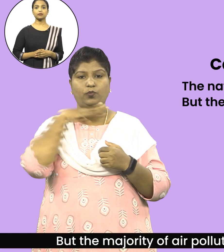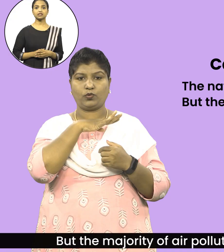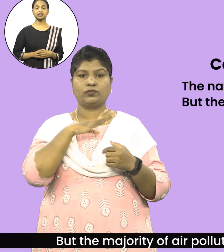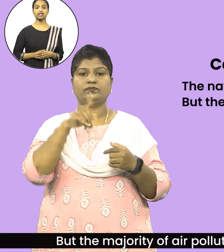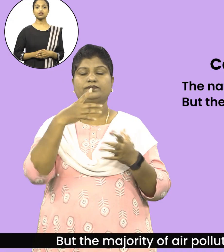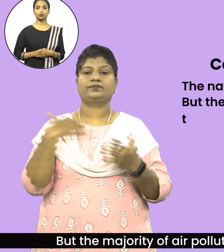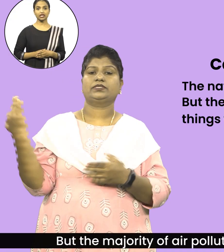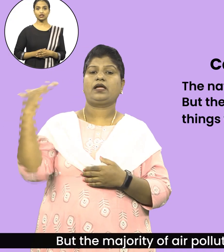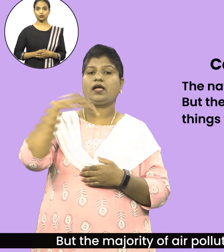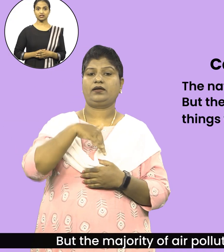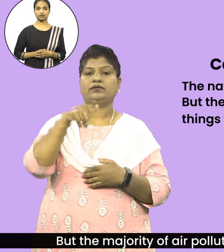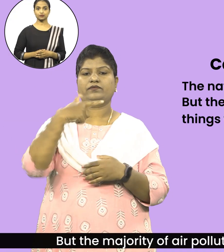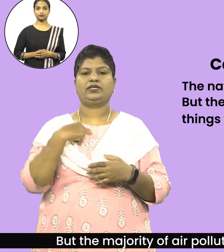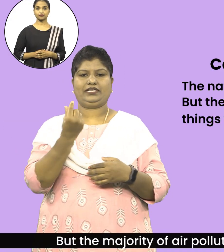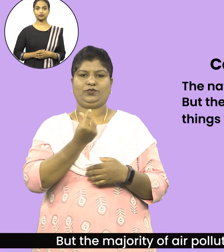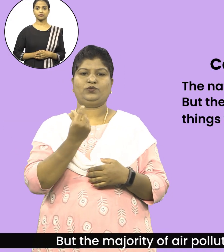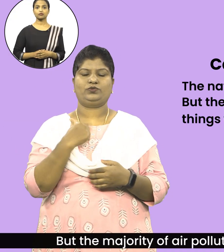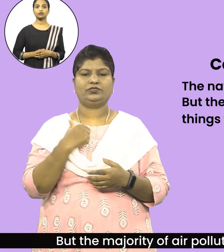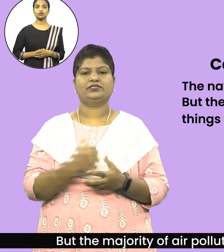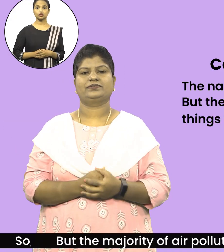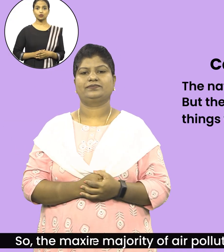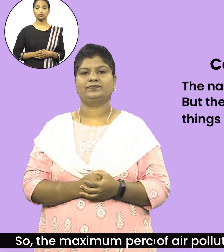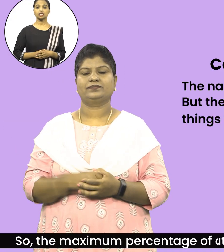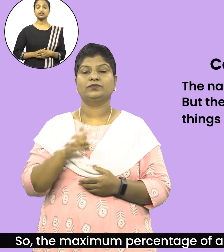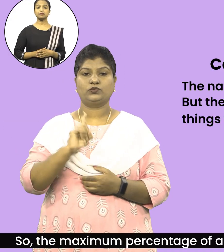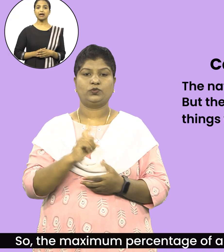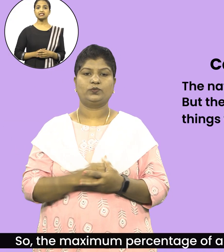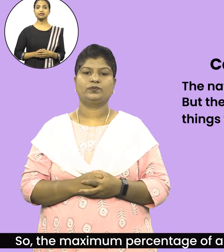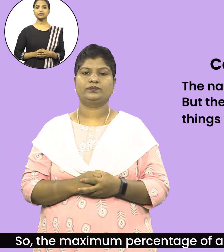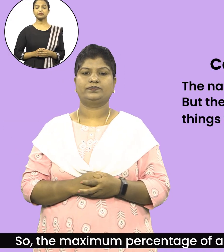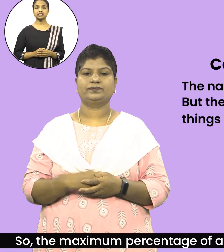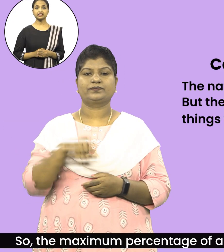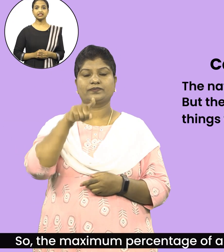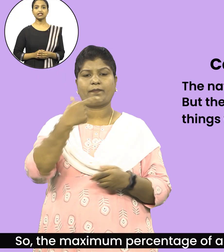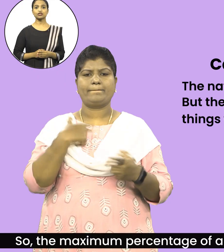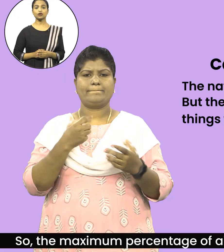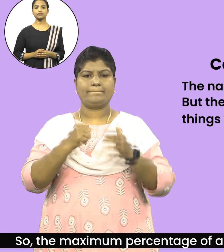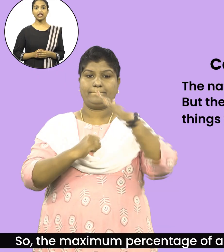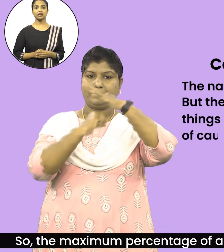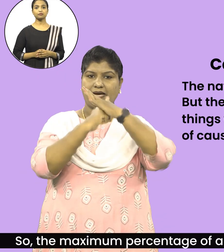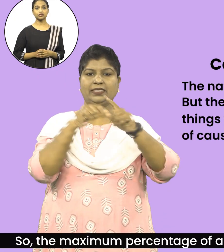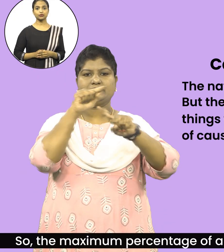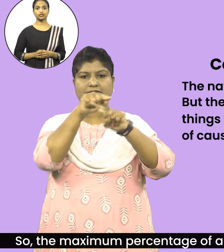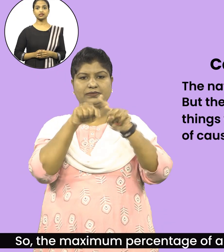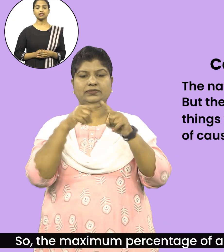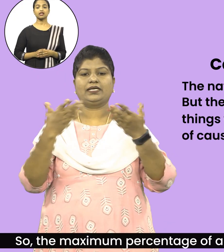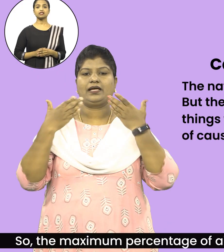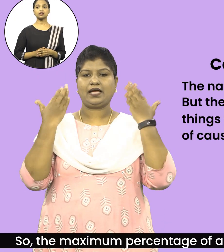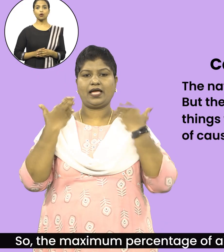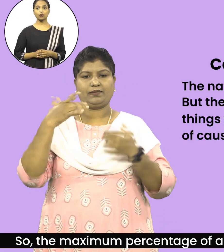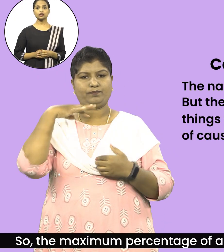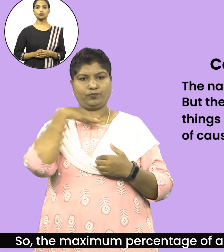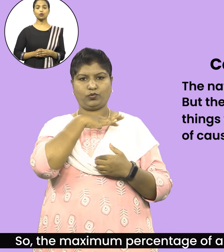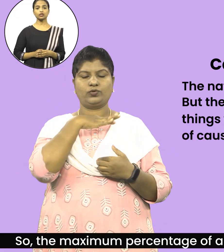come from the things we use. So, the maximum percentage of air pollution